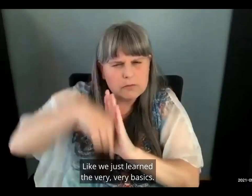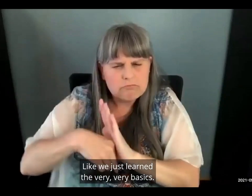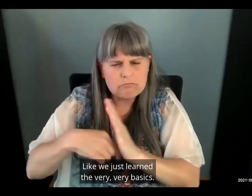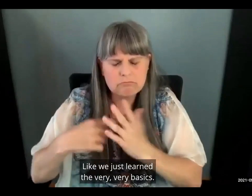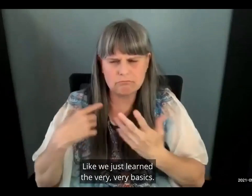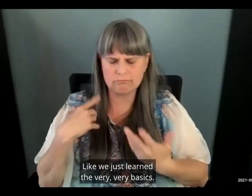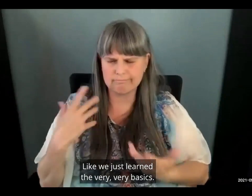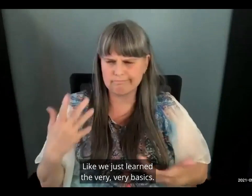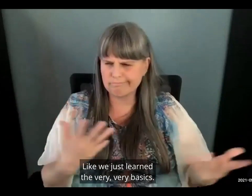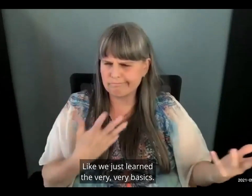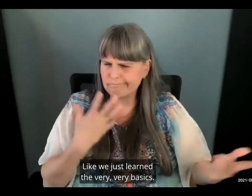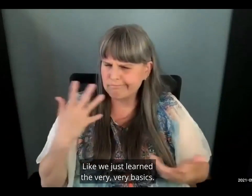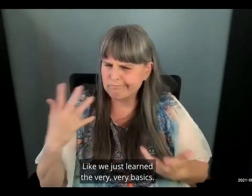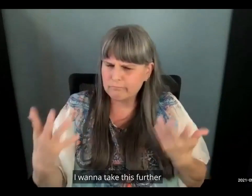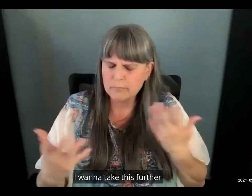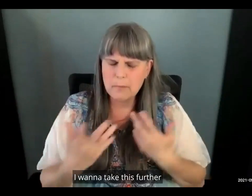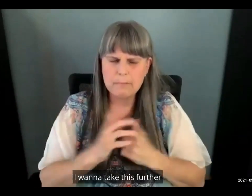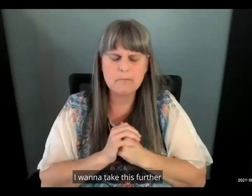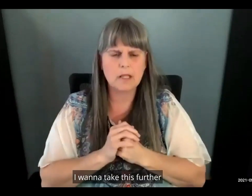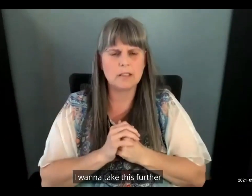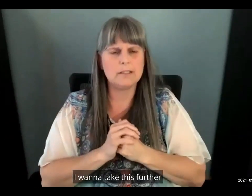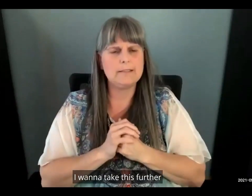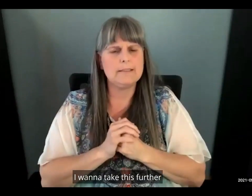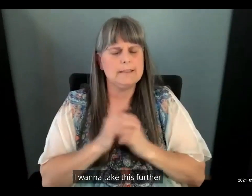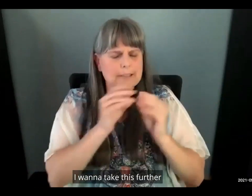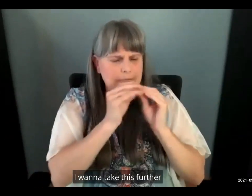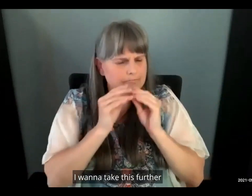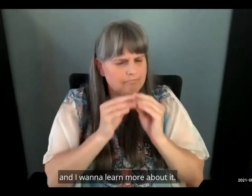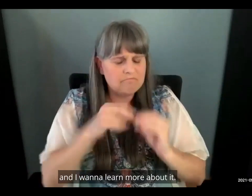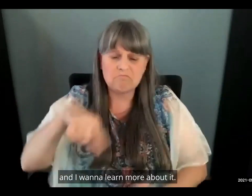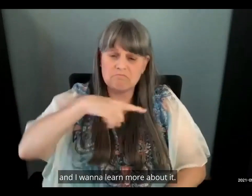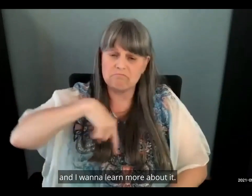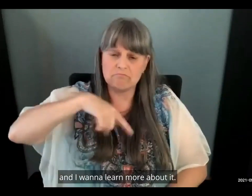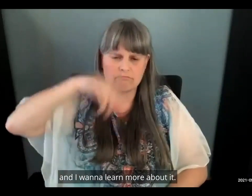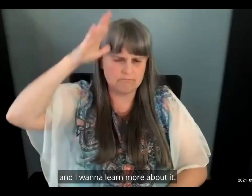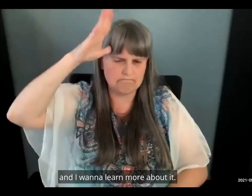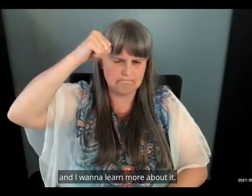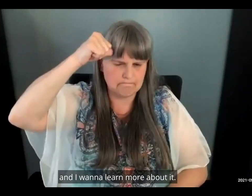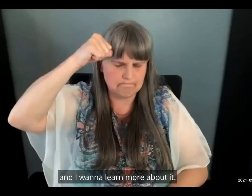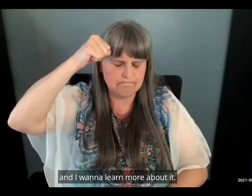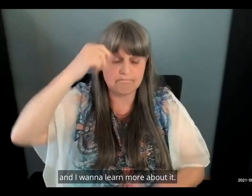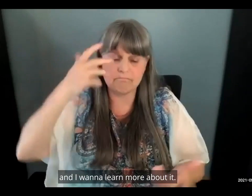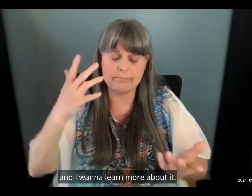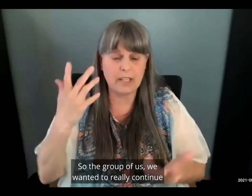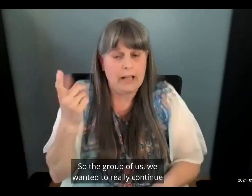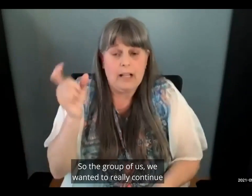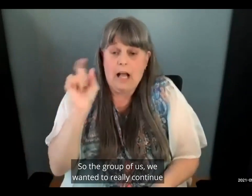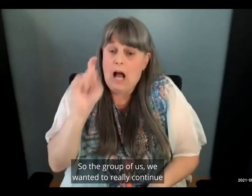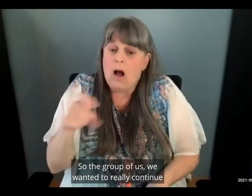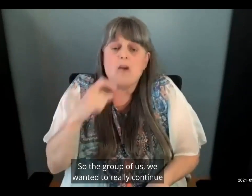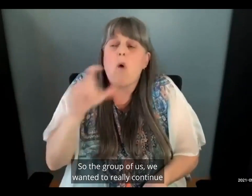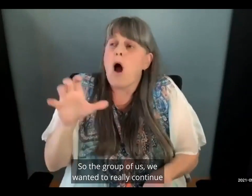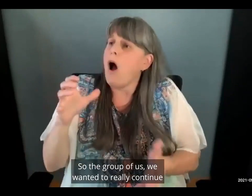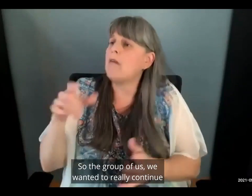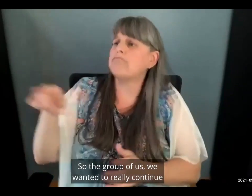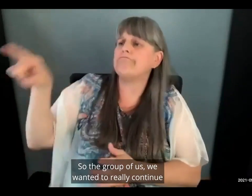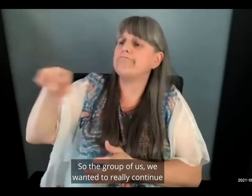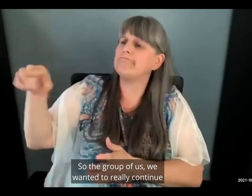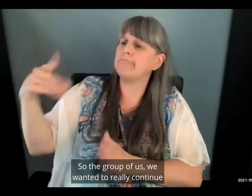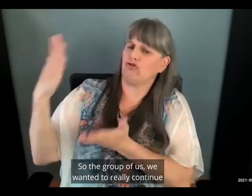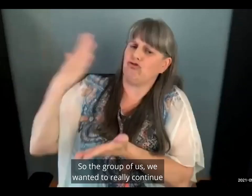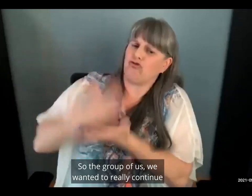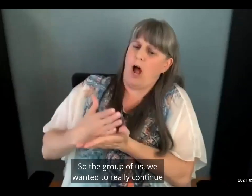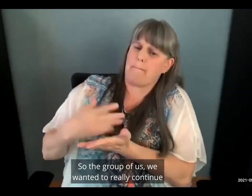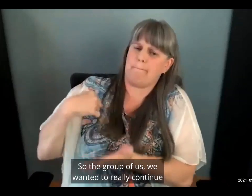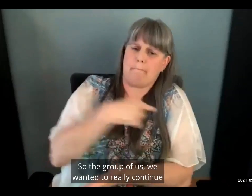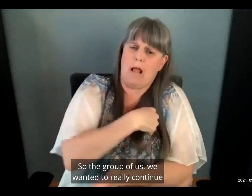learned the very, very basics. I want to take this further, and I want to learn more about it. So the group of us, we wanted